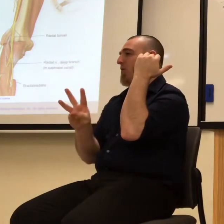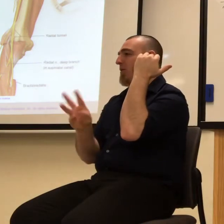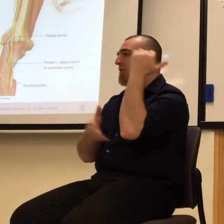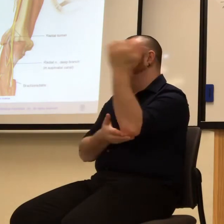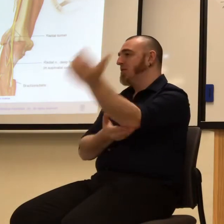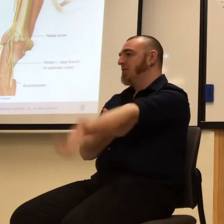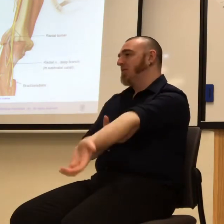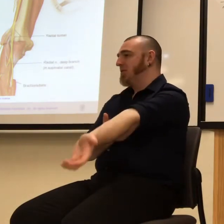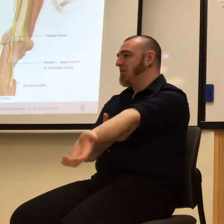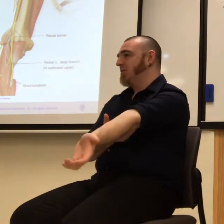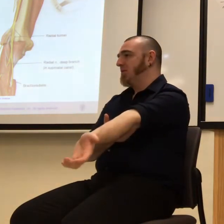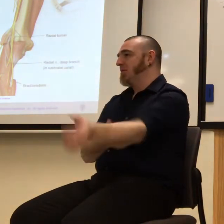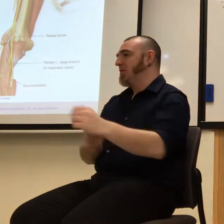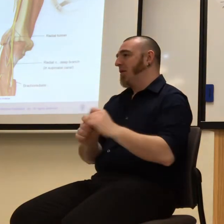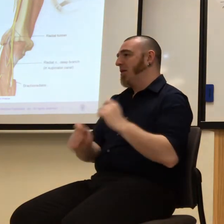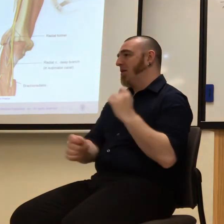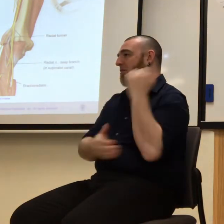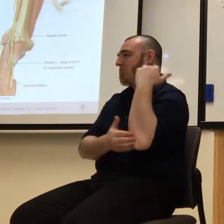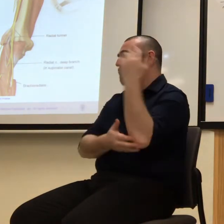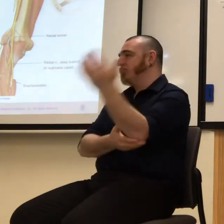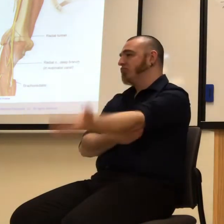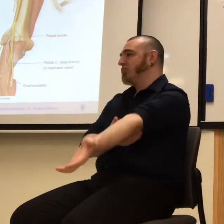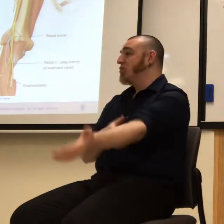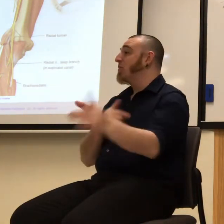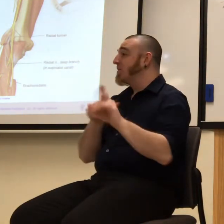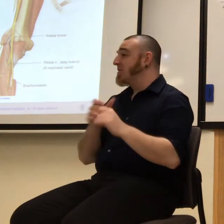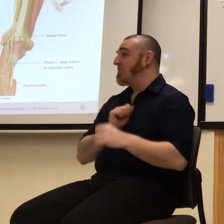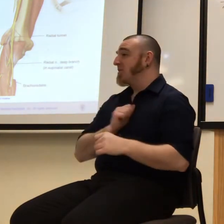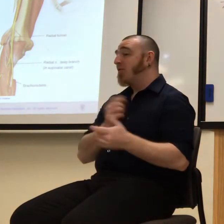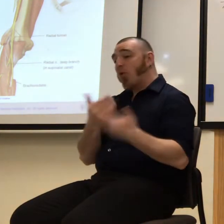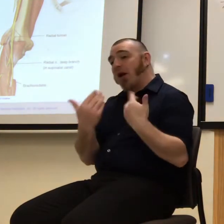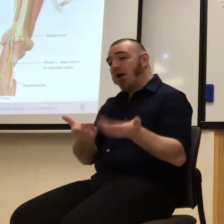So it's just like, I'm testing myself. Okay, extend,